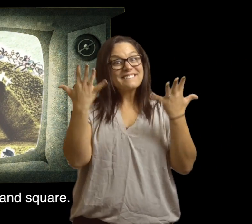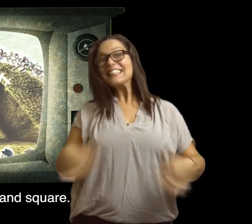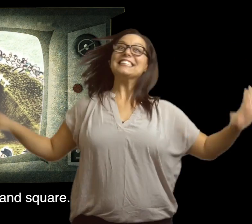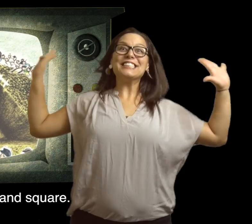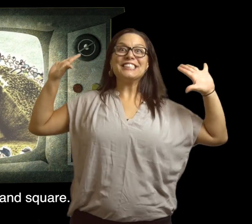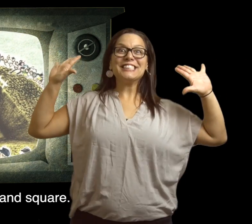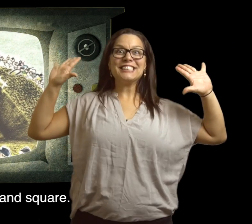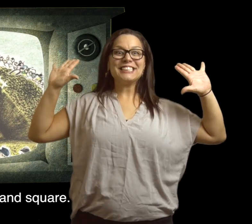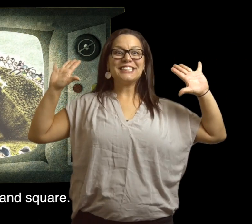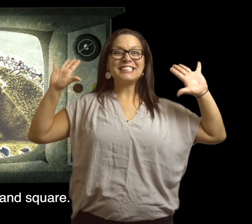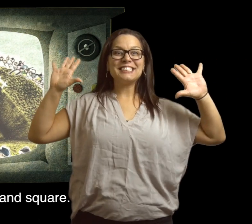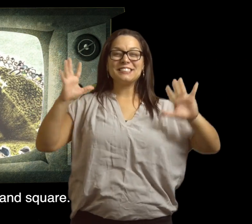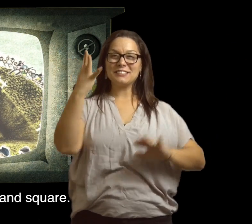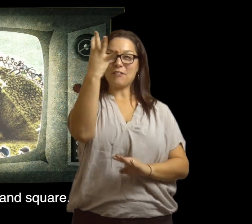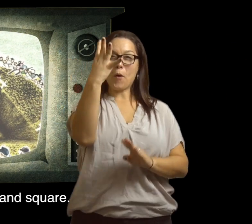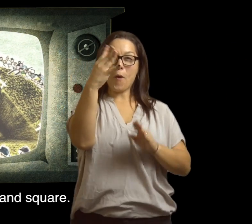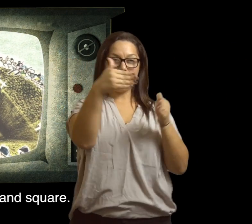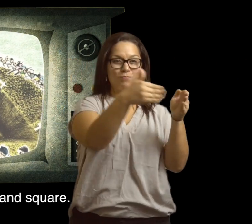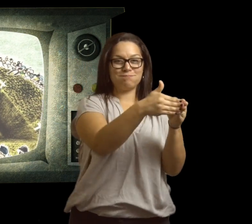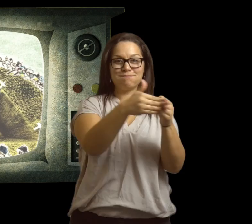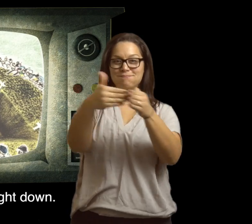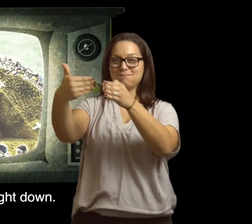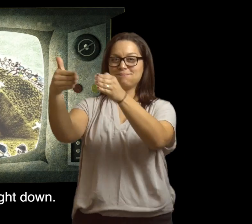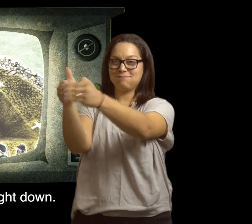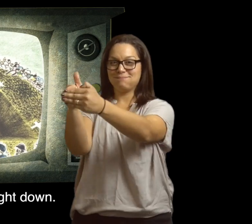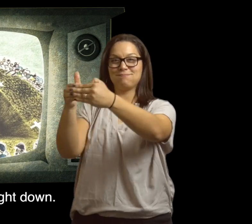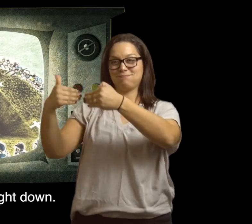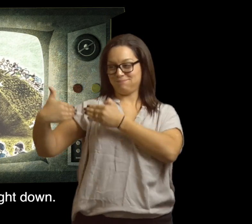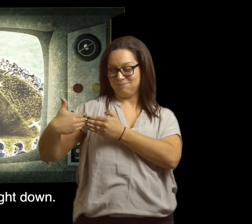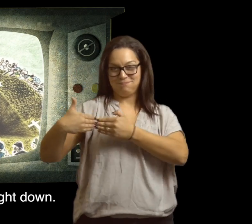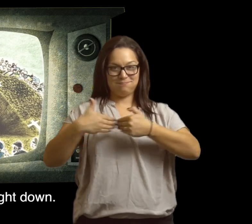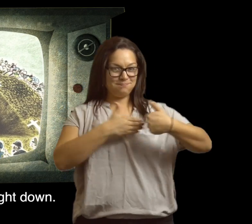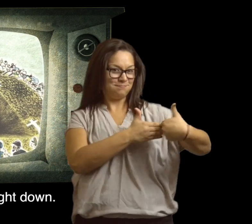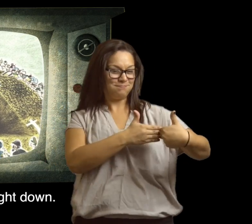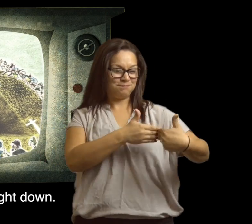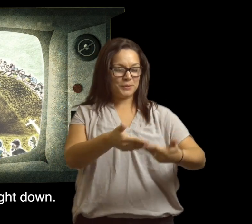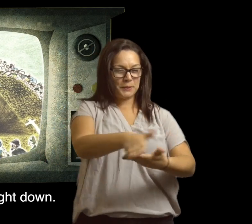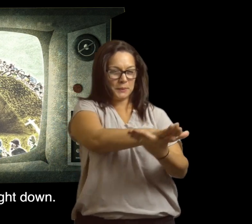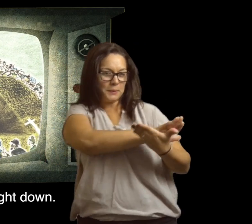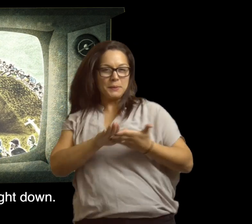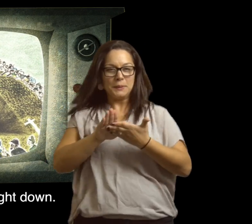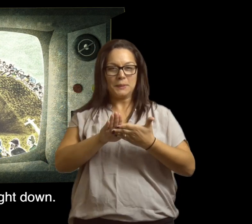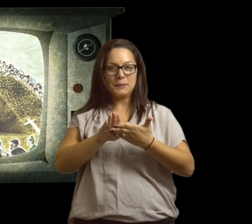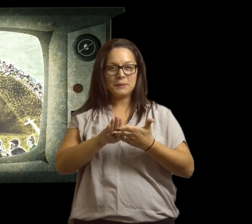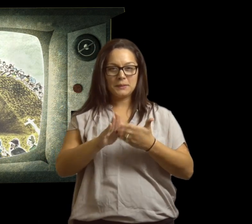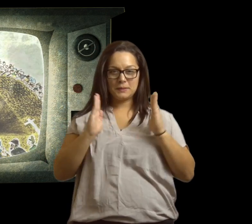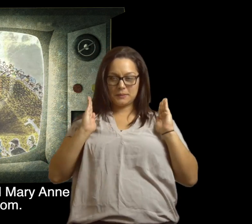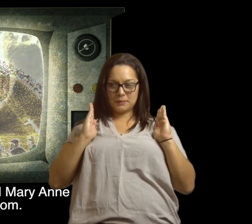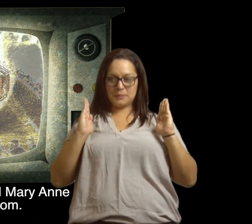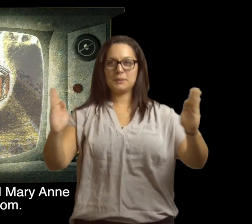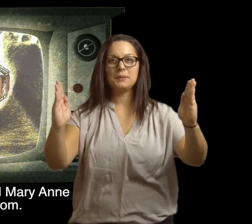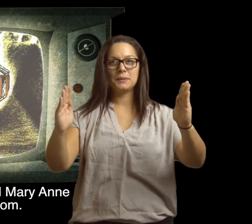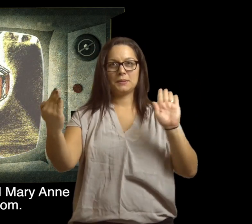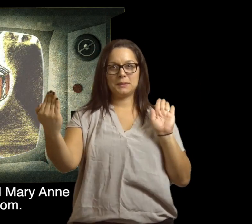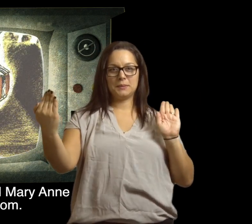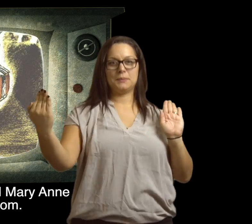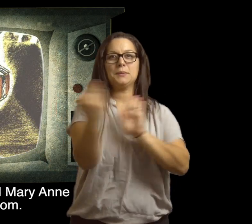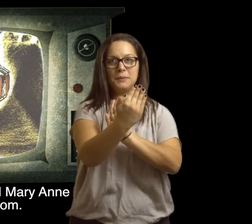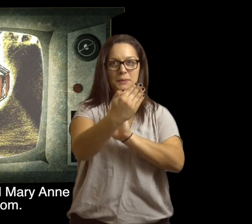corners, neat and square. Four walls, straight down. And Mike Mulligan and